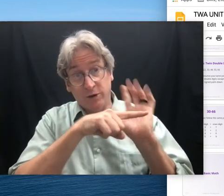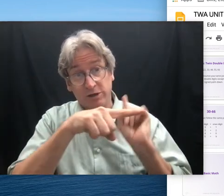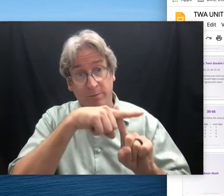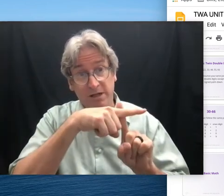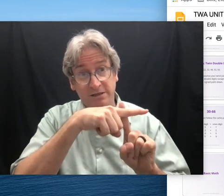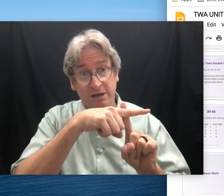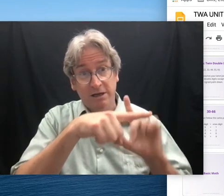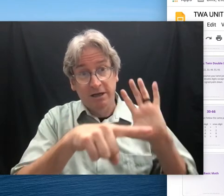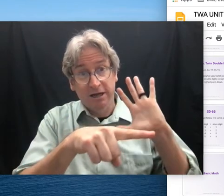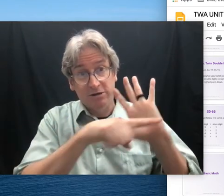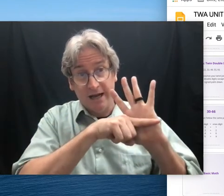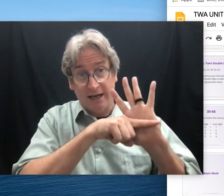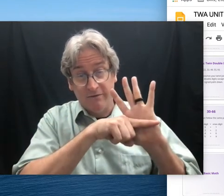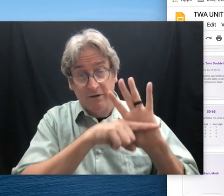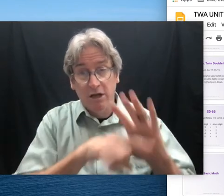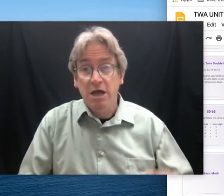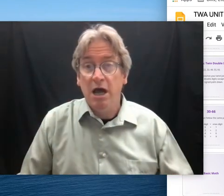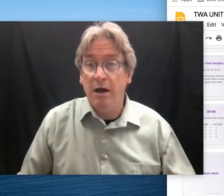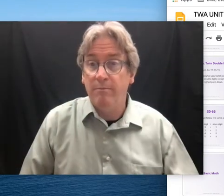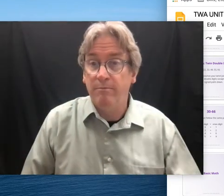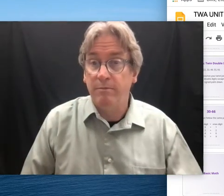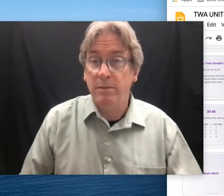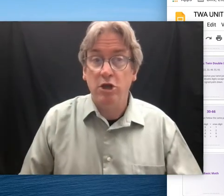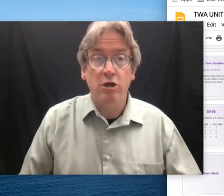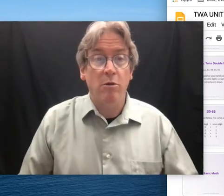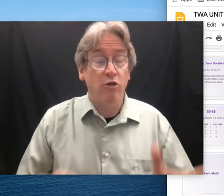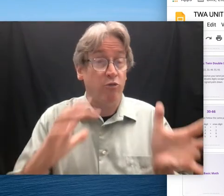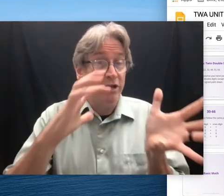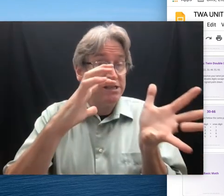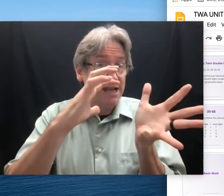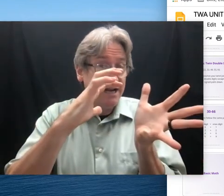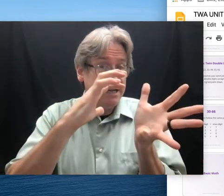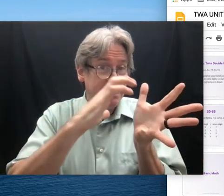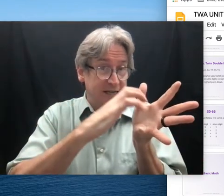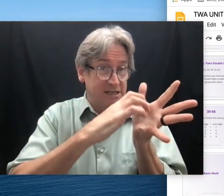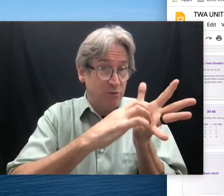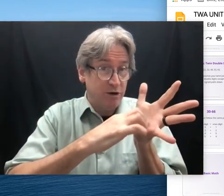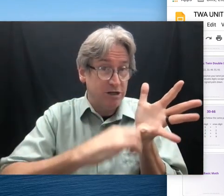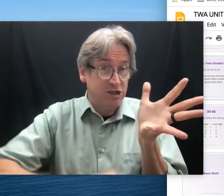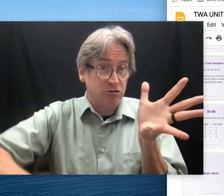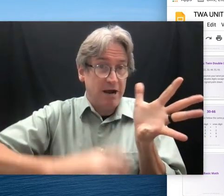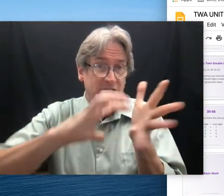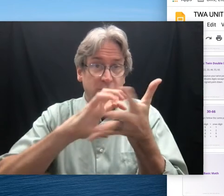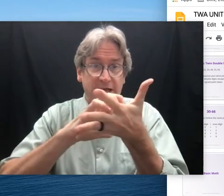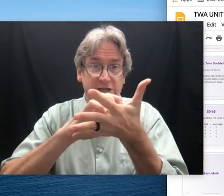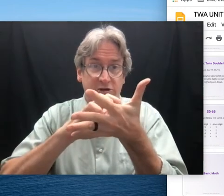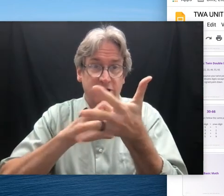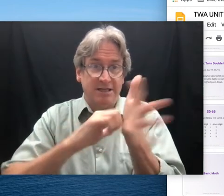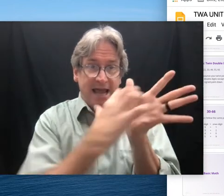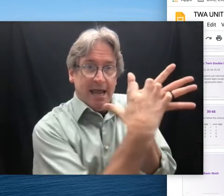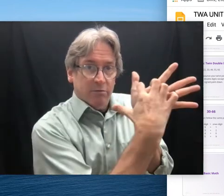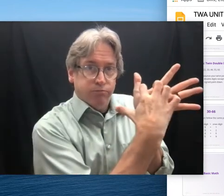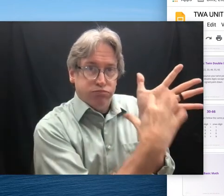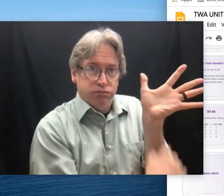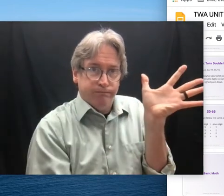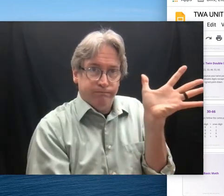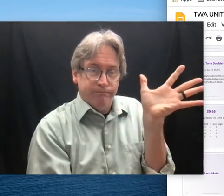right? So here's the plus, here's the negative. The real sign is this, where you're going to scratch it away. So you're going